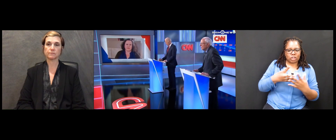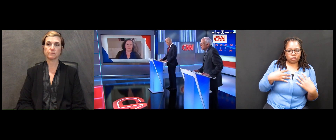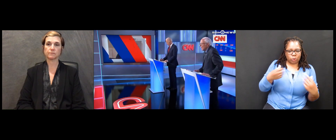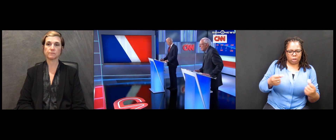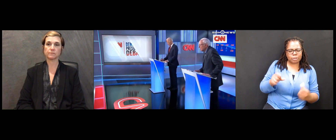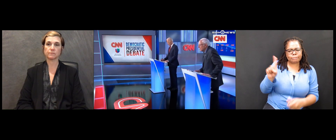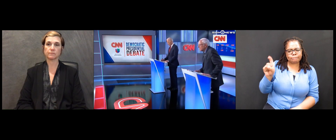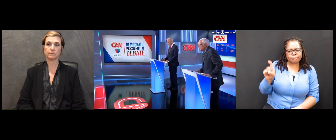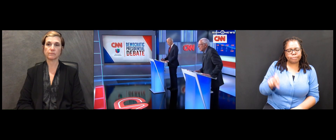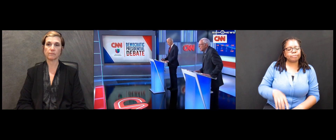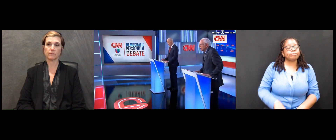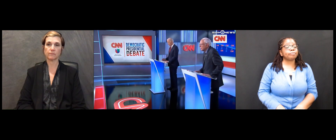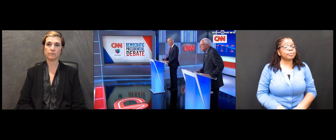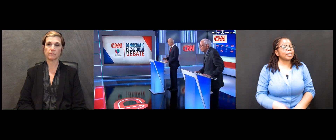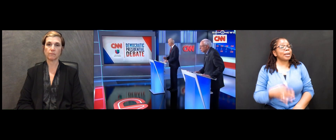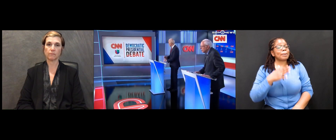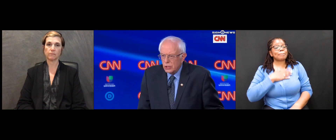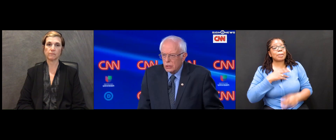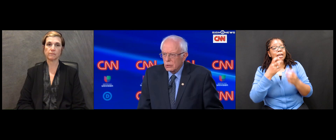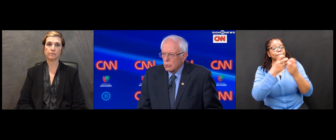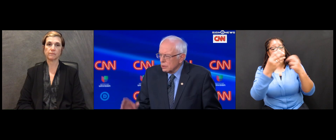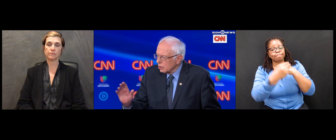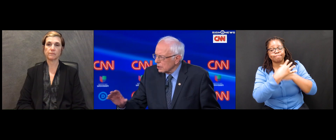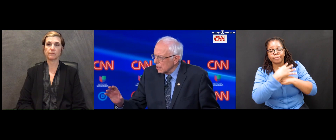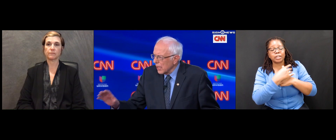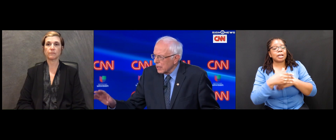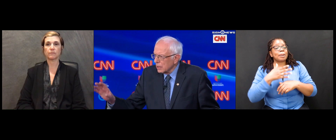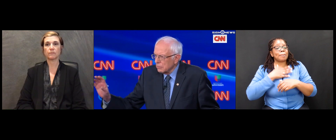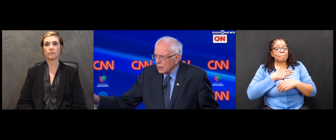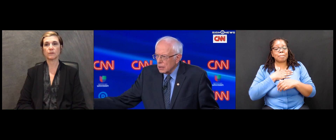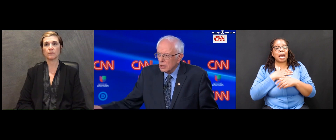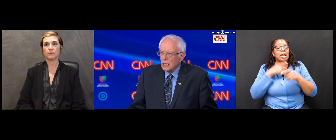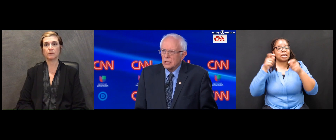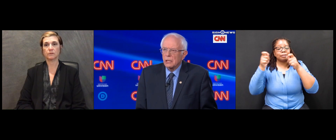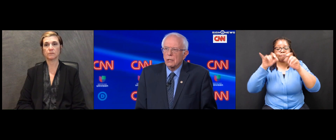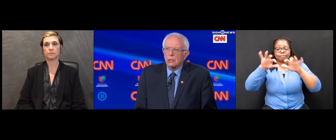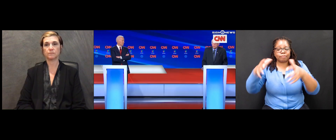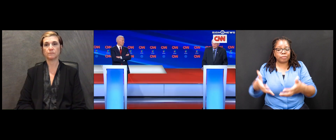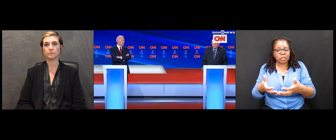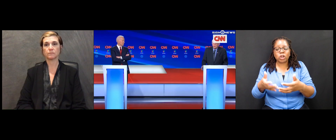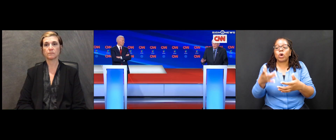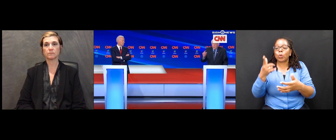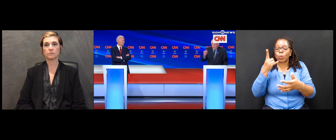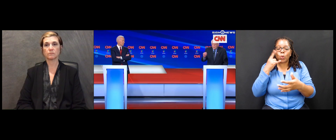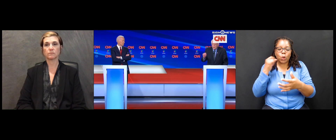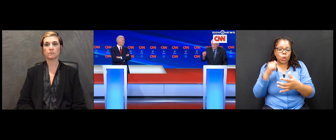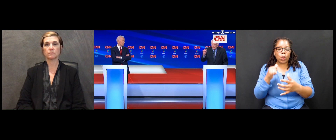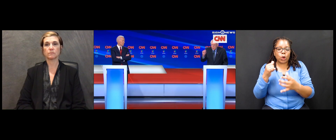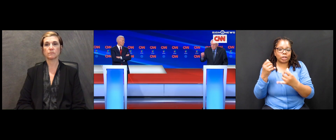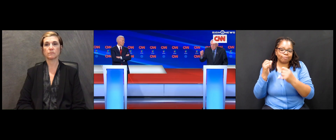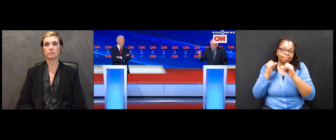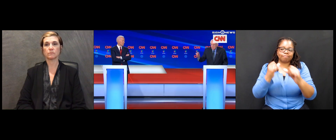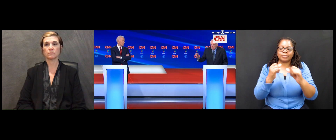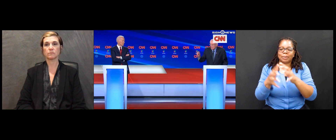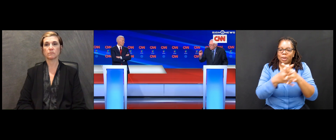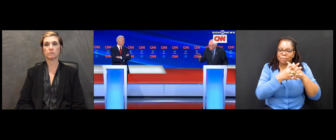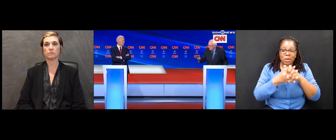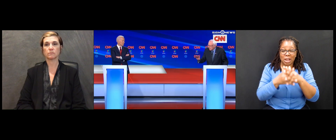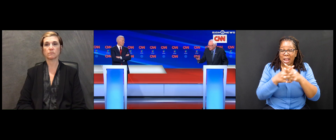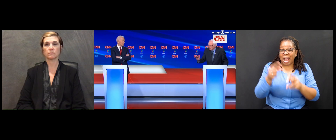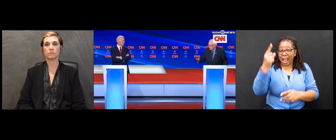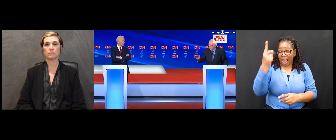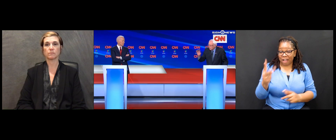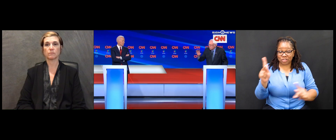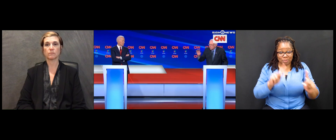My cabinet, my administration will look like America. Last I heard, over half of the people in America are